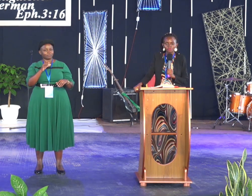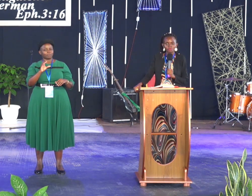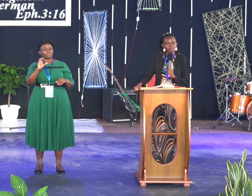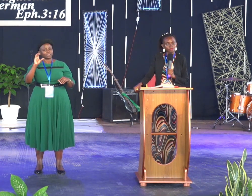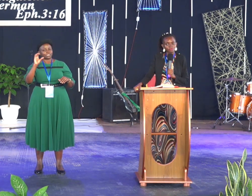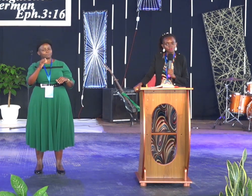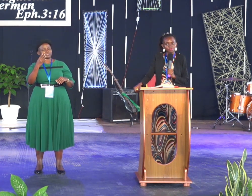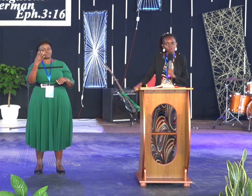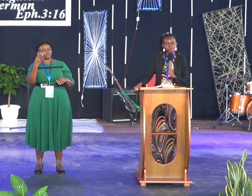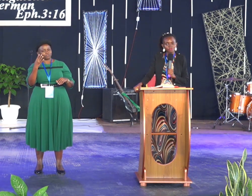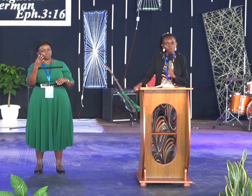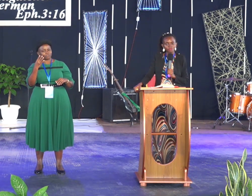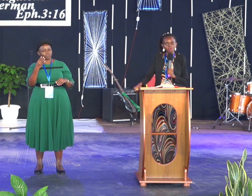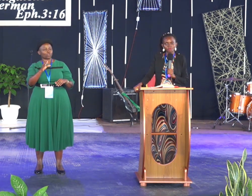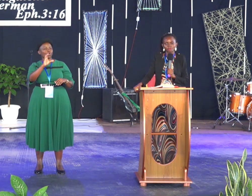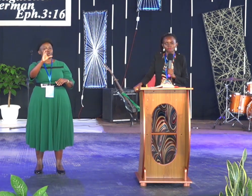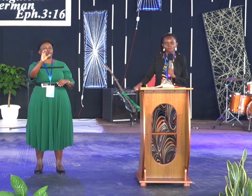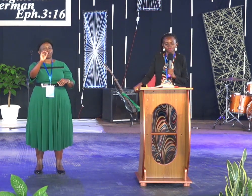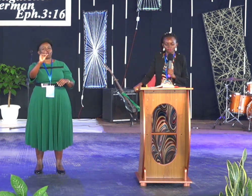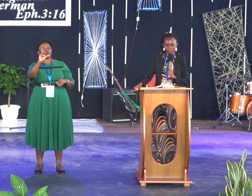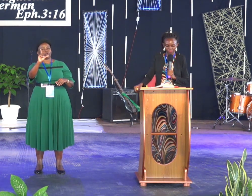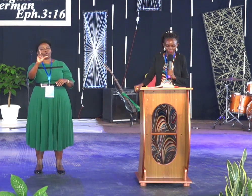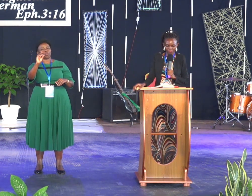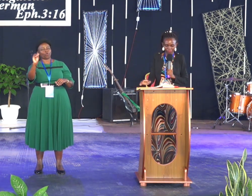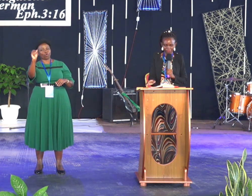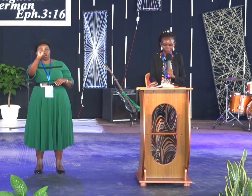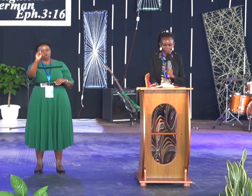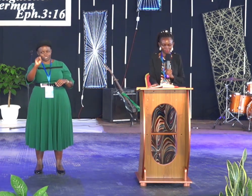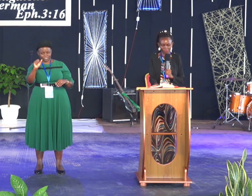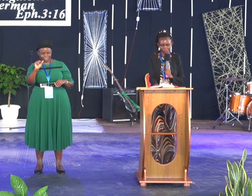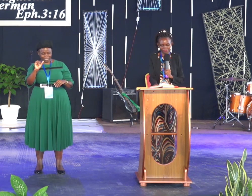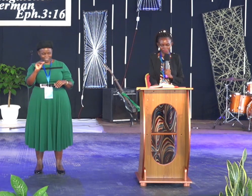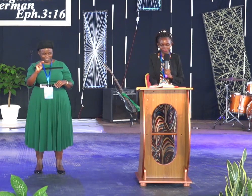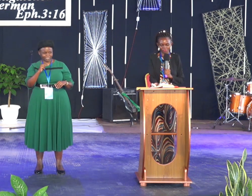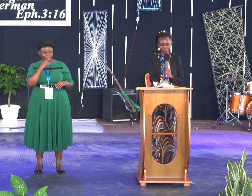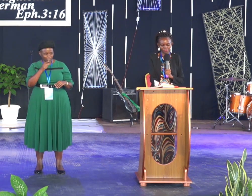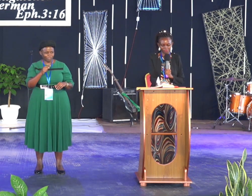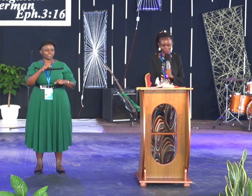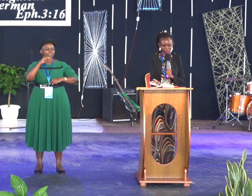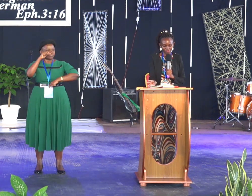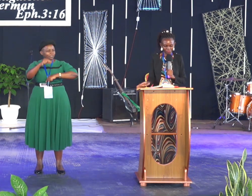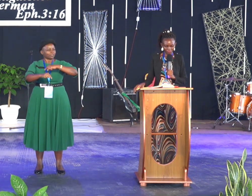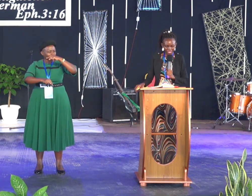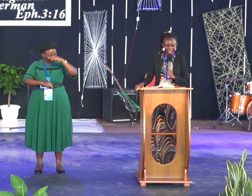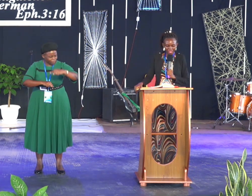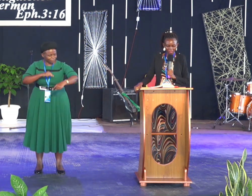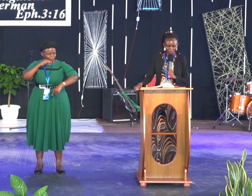chapter 4 ngambi Colossians. Kale gamba continually and earnestly